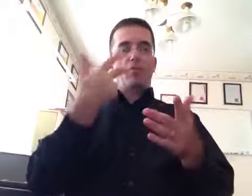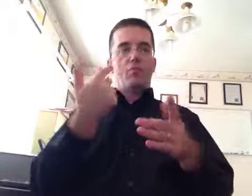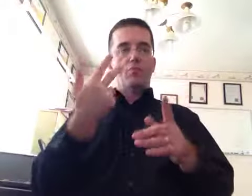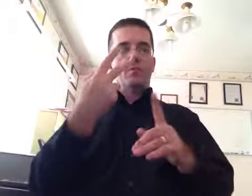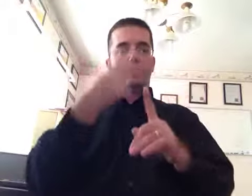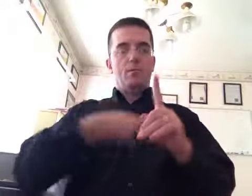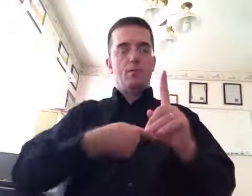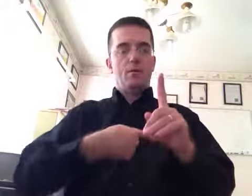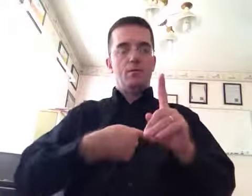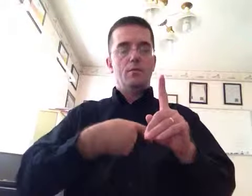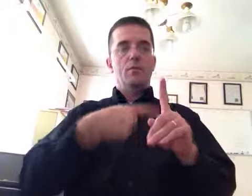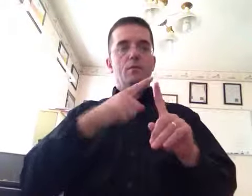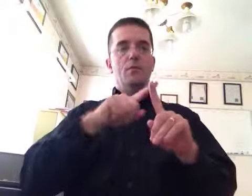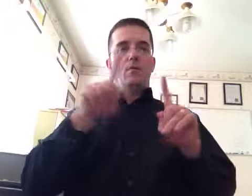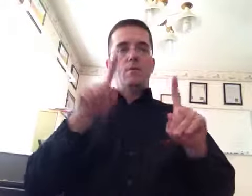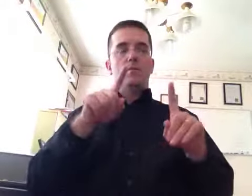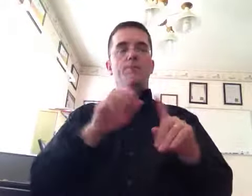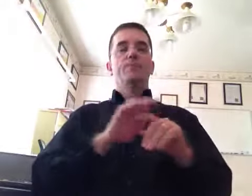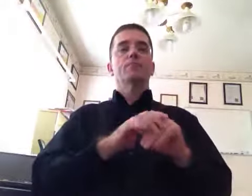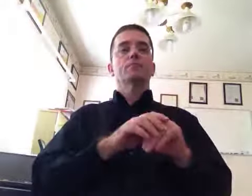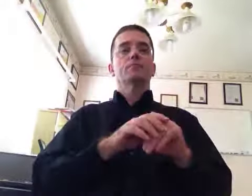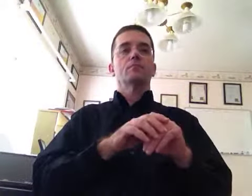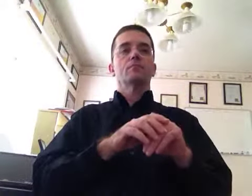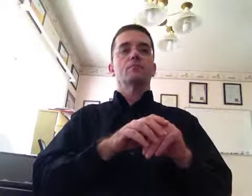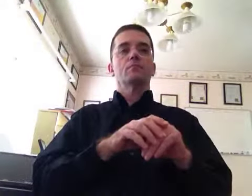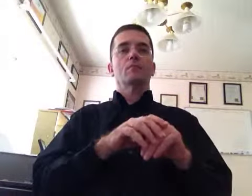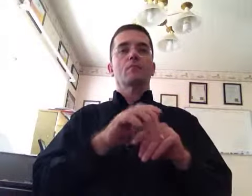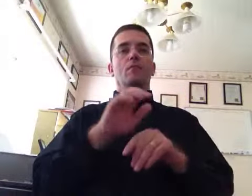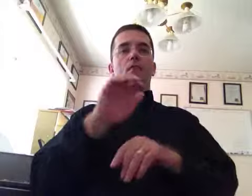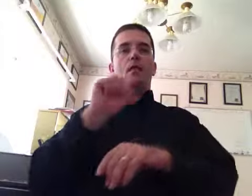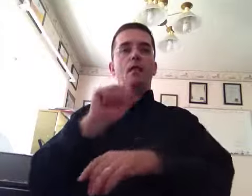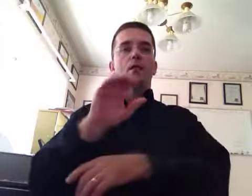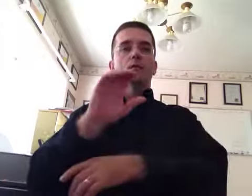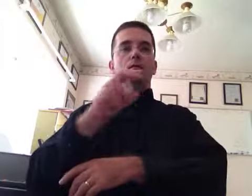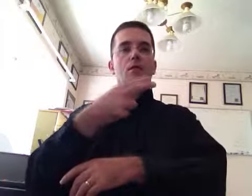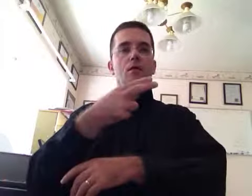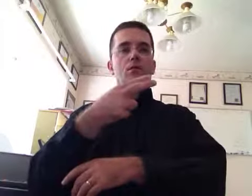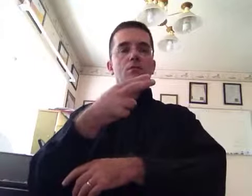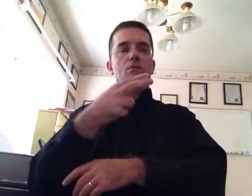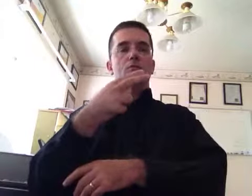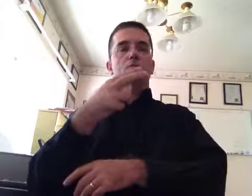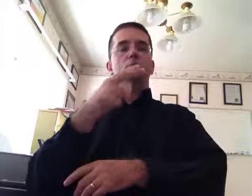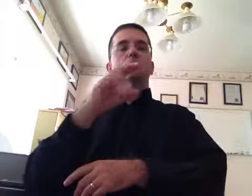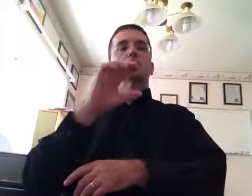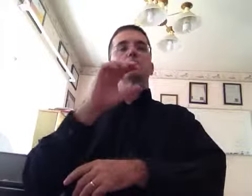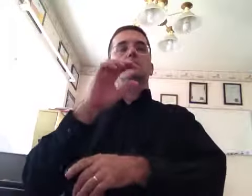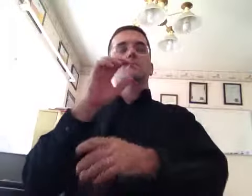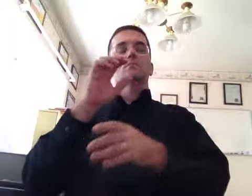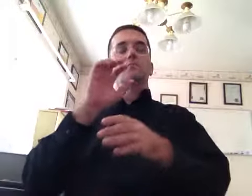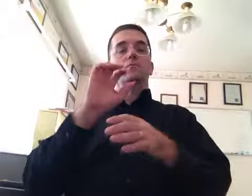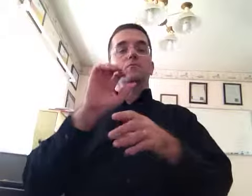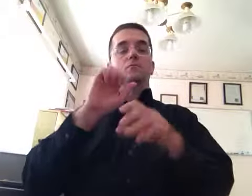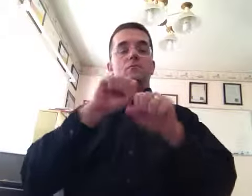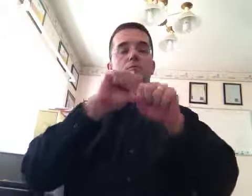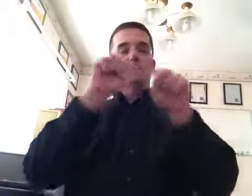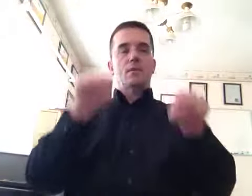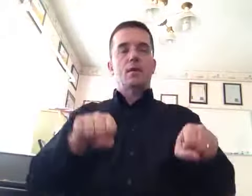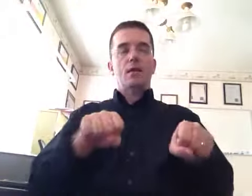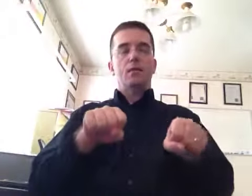But it has to be ACH'd out of a checking account. So would you set up a separate checking account or just save up and